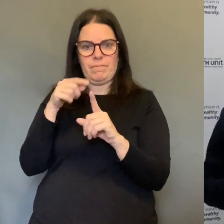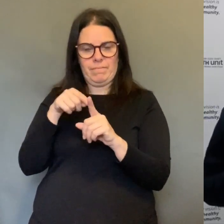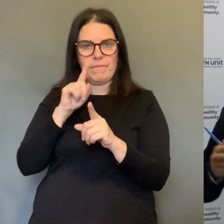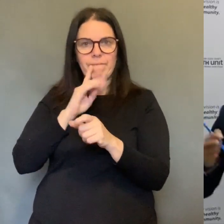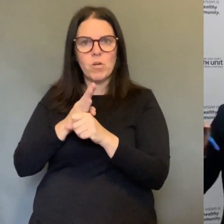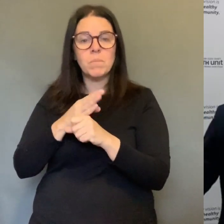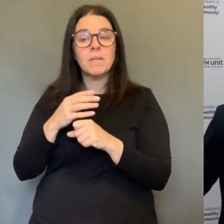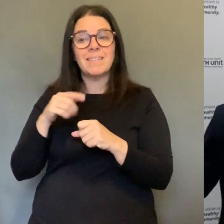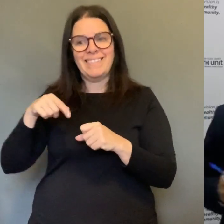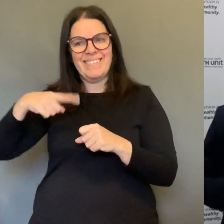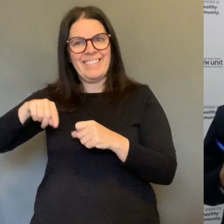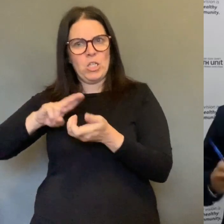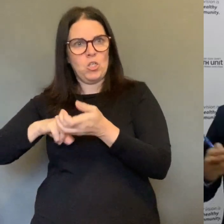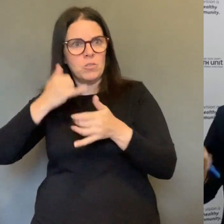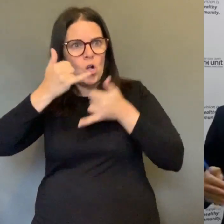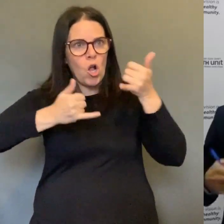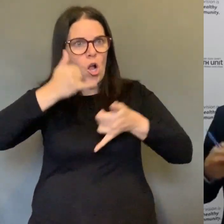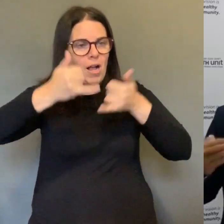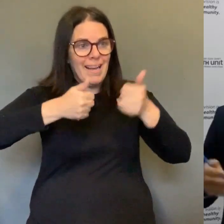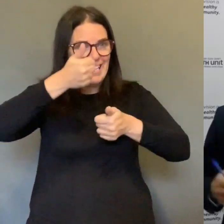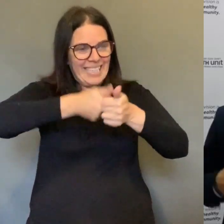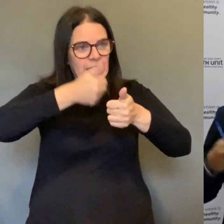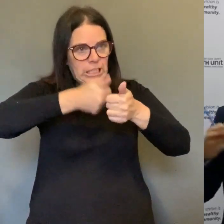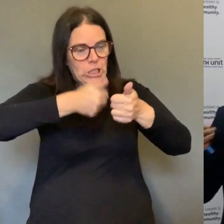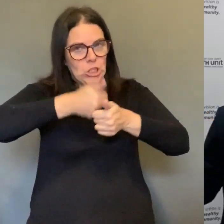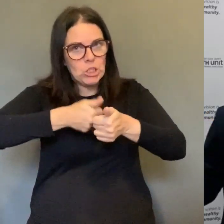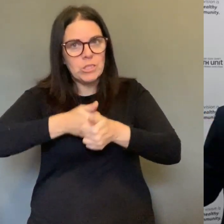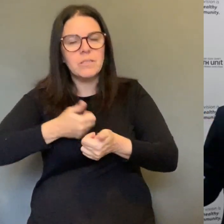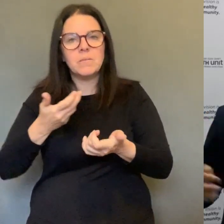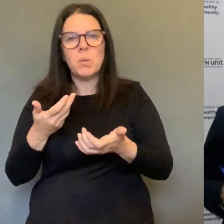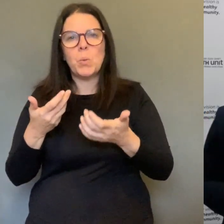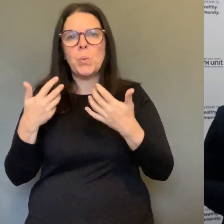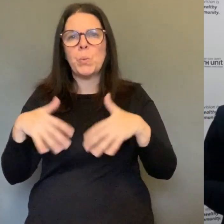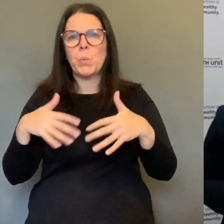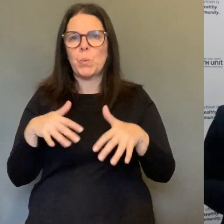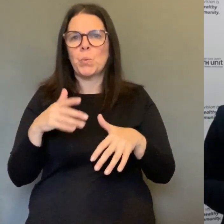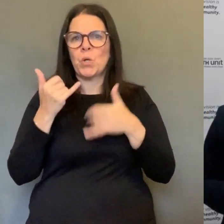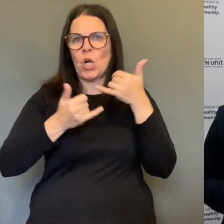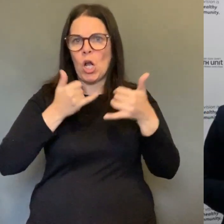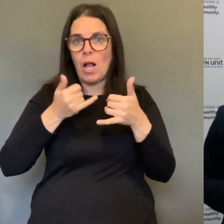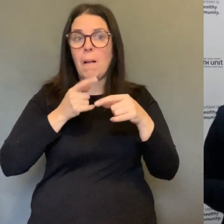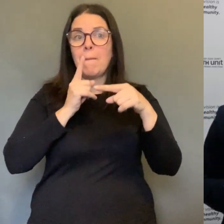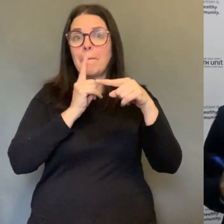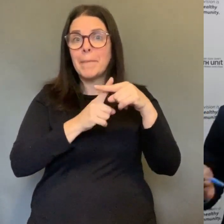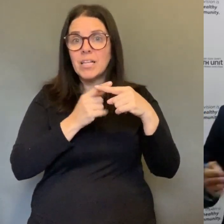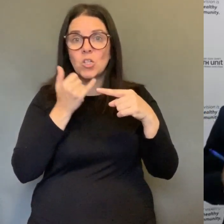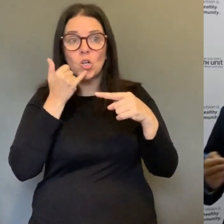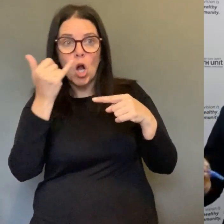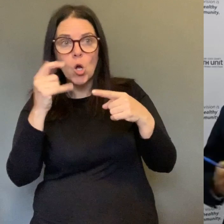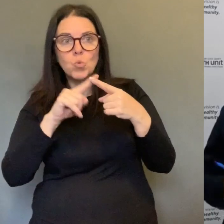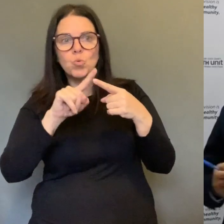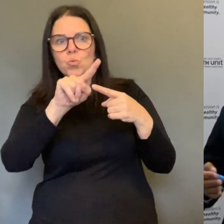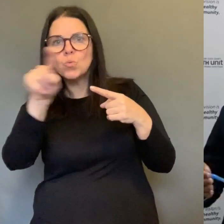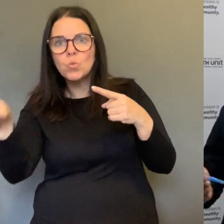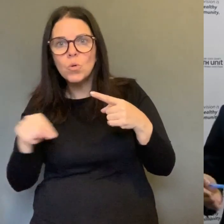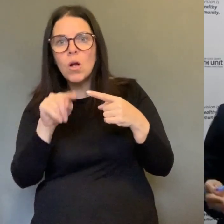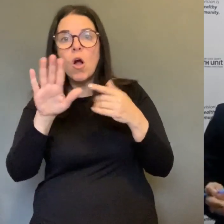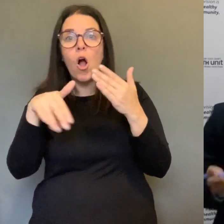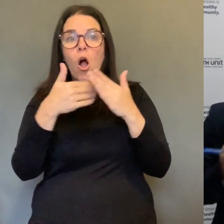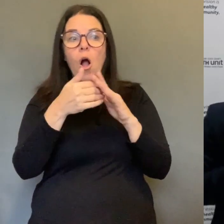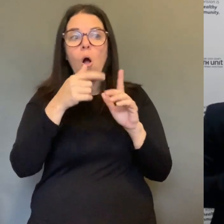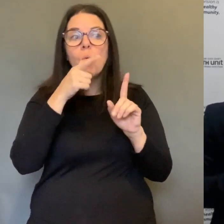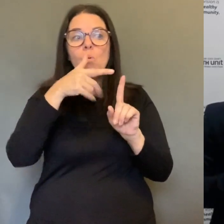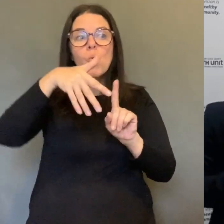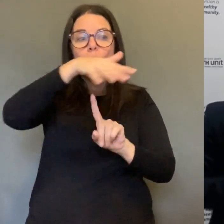and all of those contacts are then identified, notified, had that connection, so you can imagine the work that happens